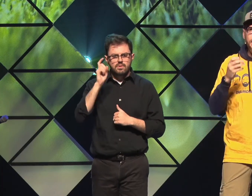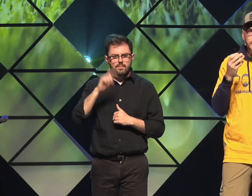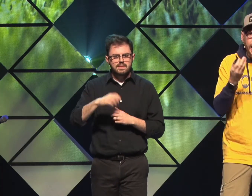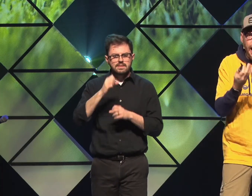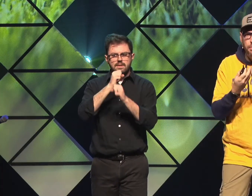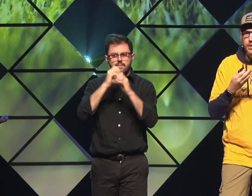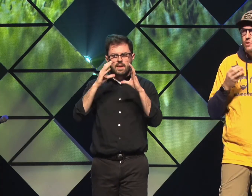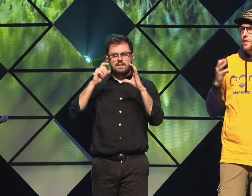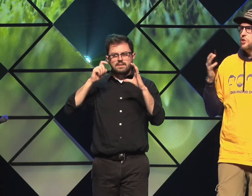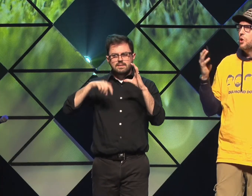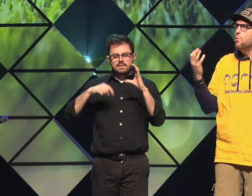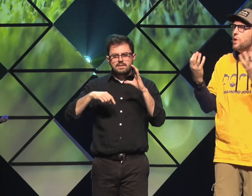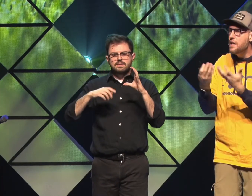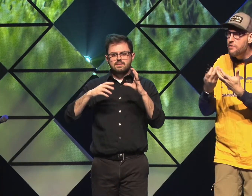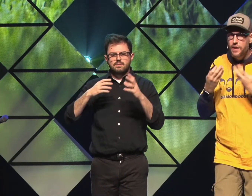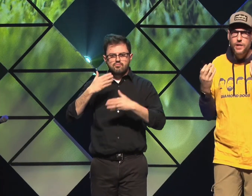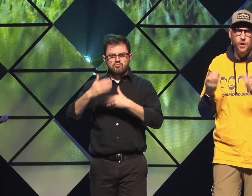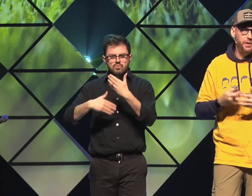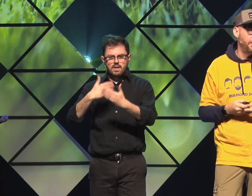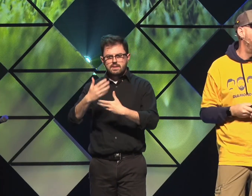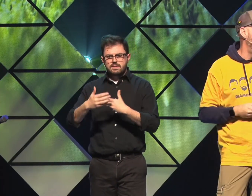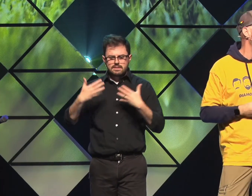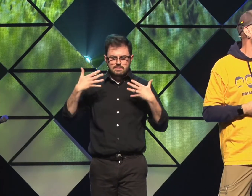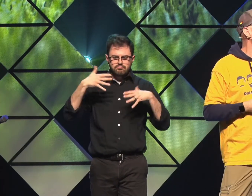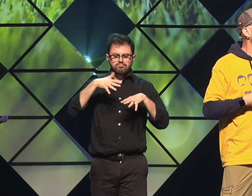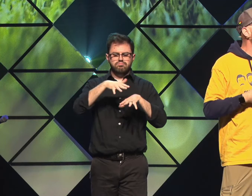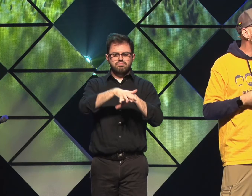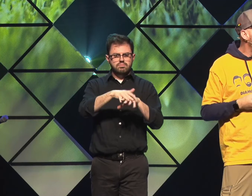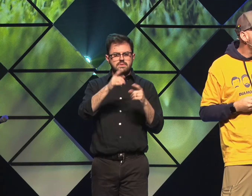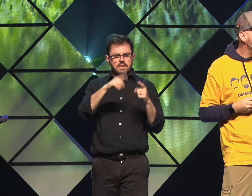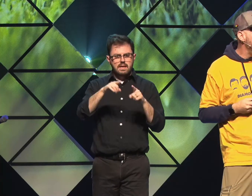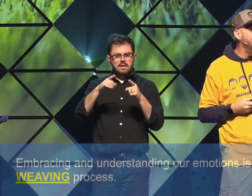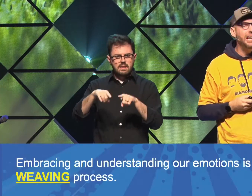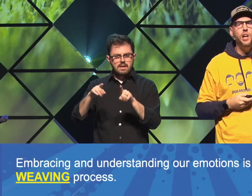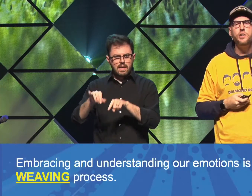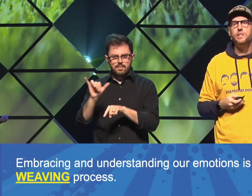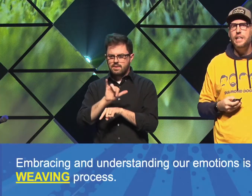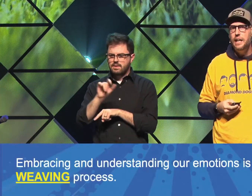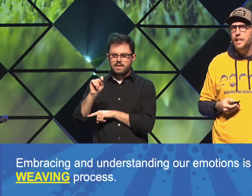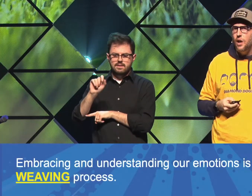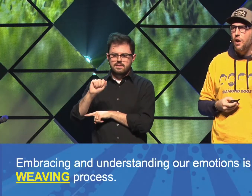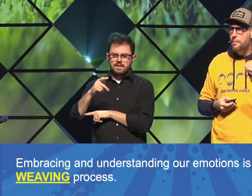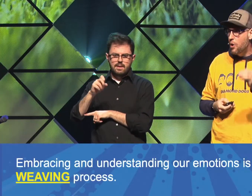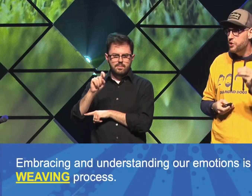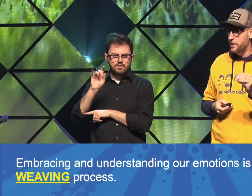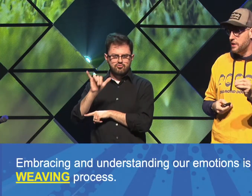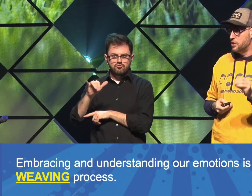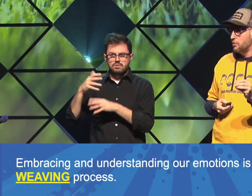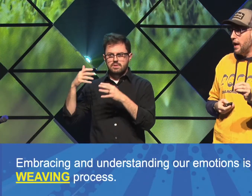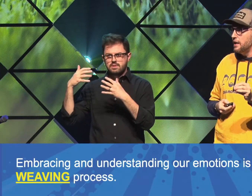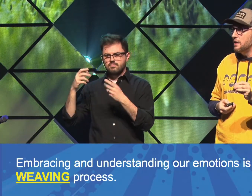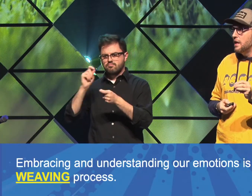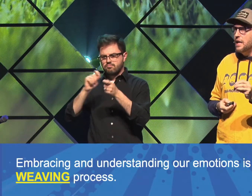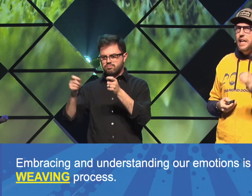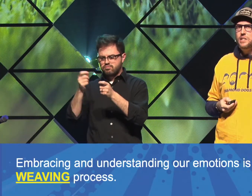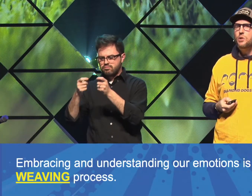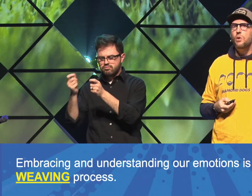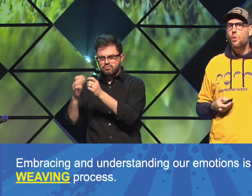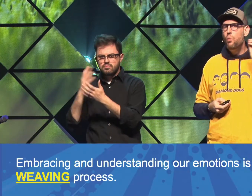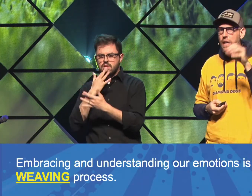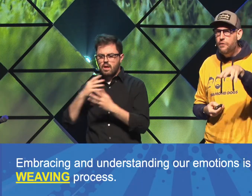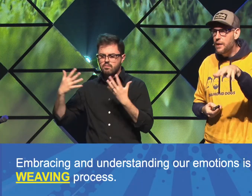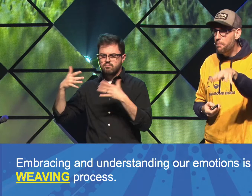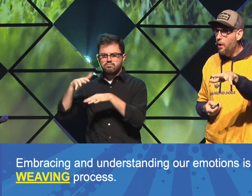There's this tapestry, there's a weaving going on. And so embracing and understanding our emotions, right, is